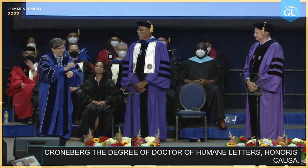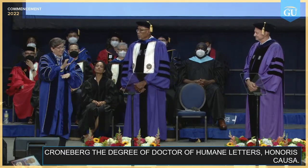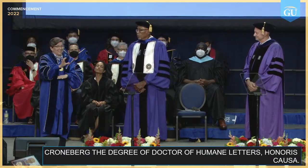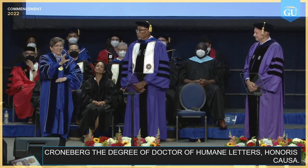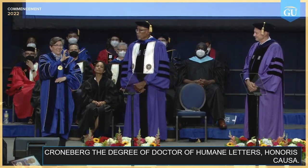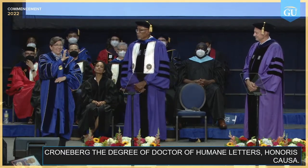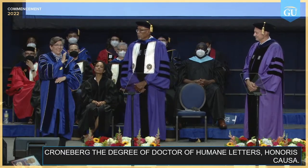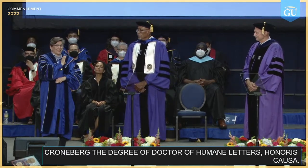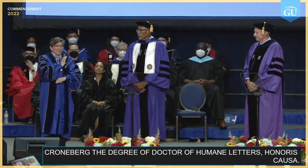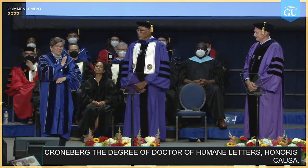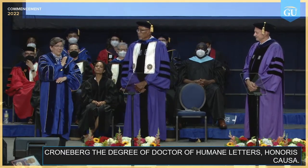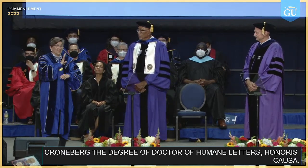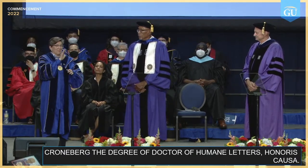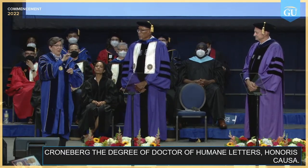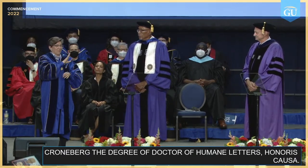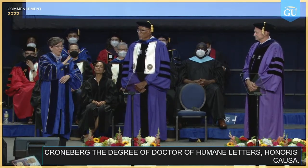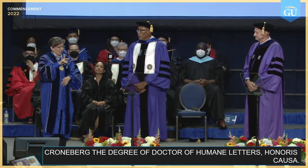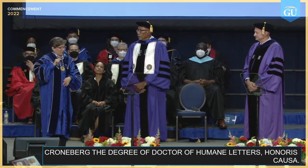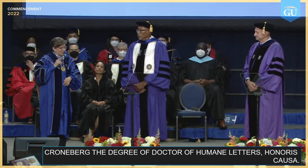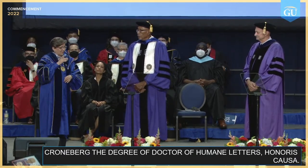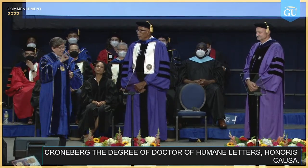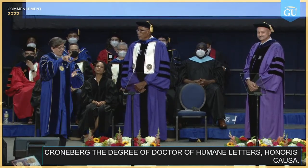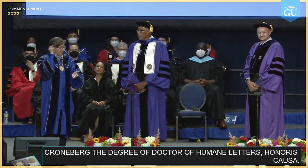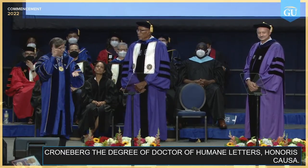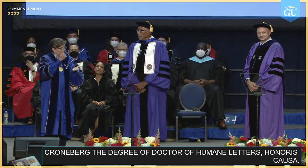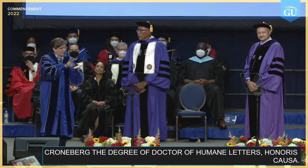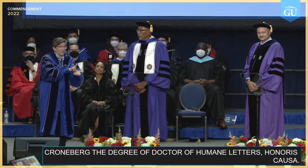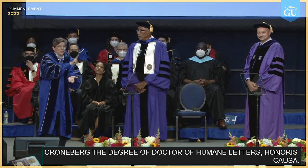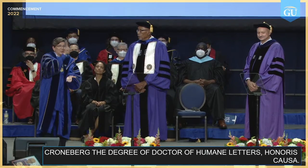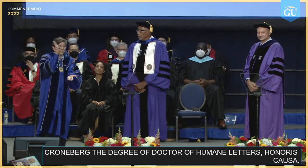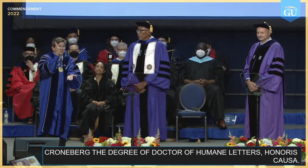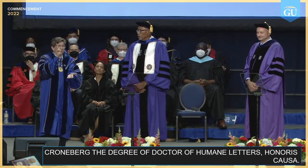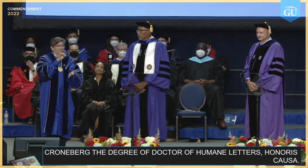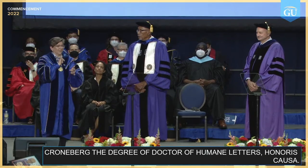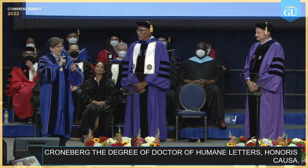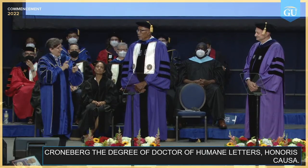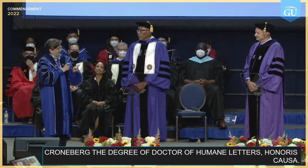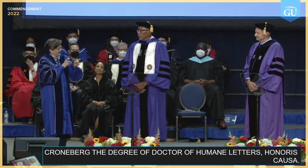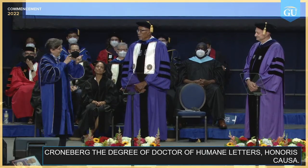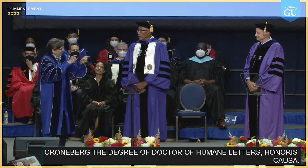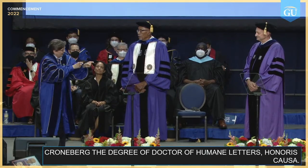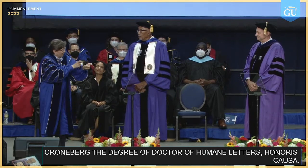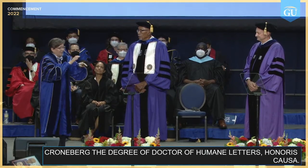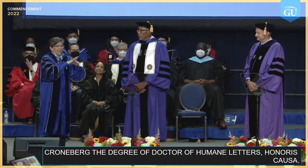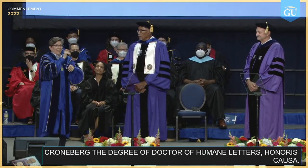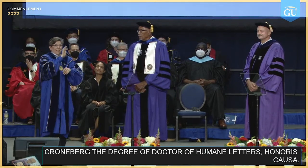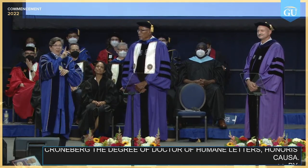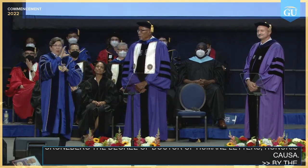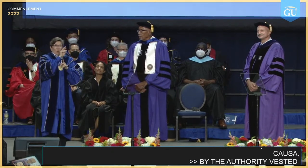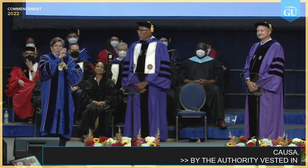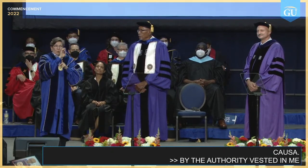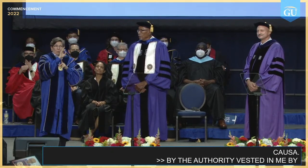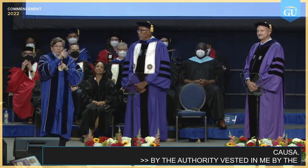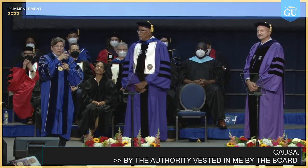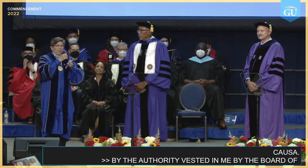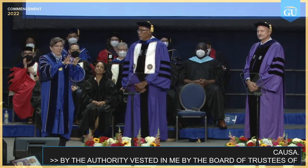By the authority vested in me by the Board of Trustees of Gallaudet University, I confer upon